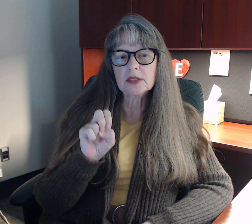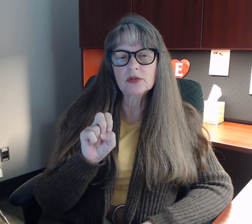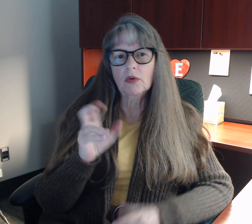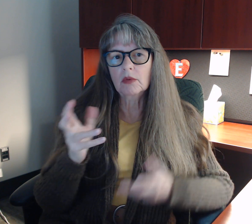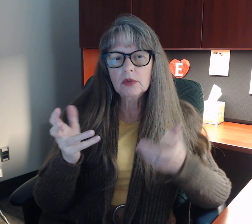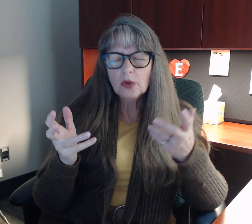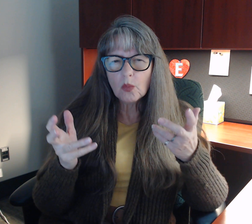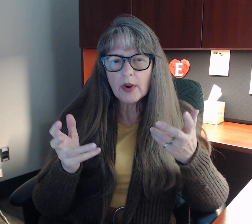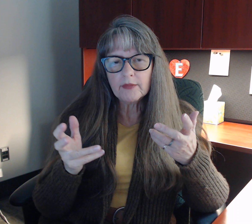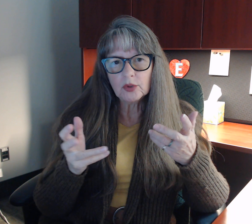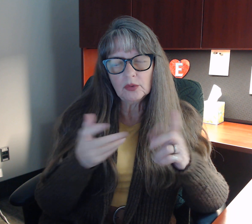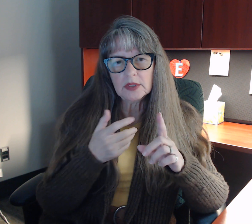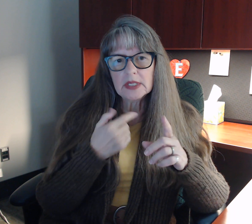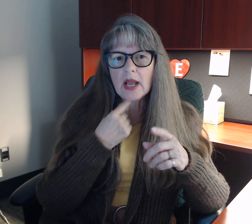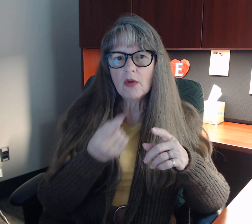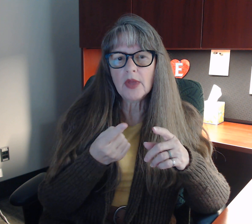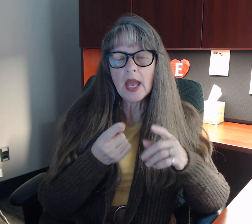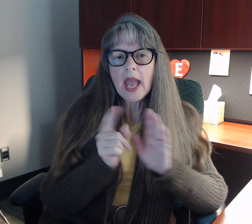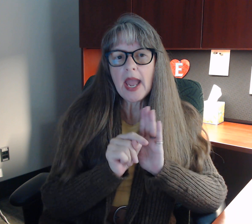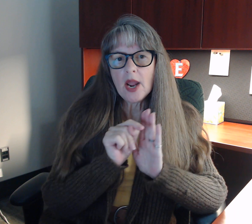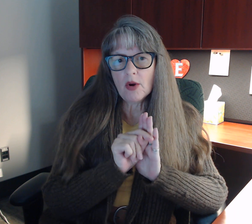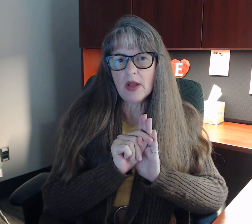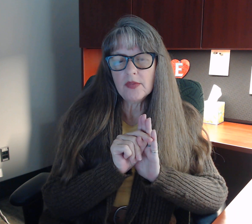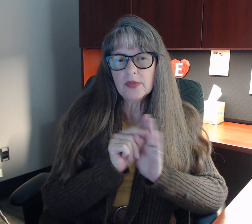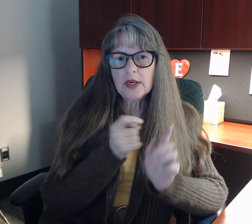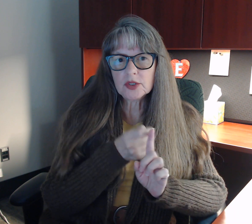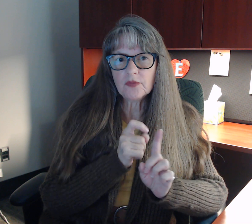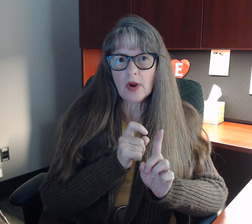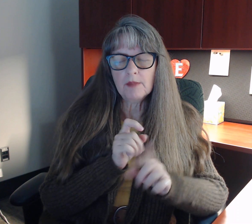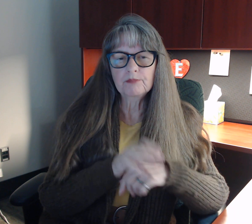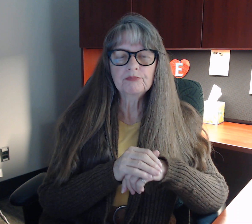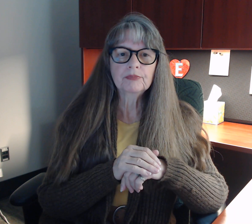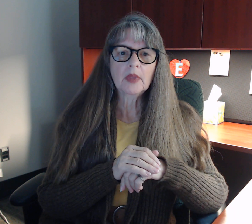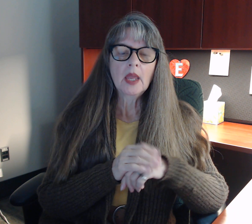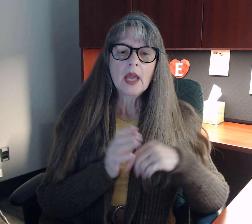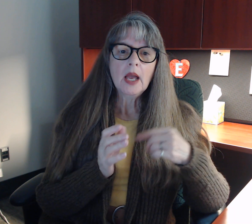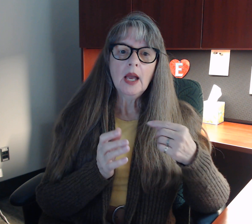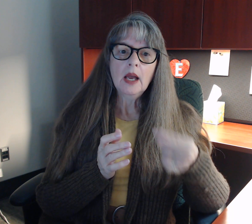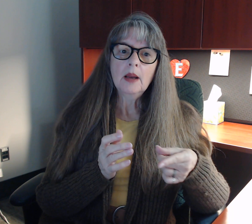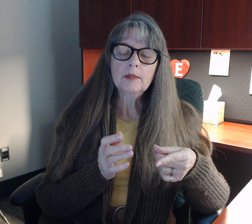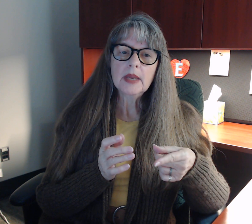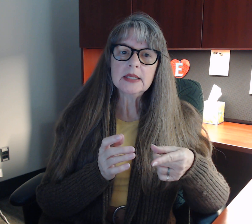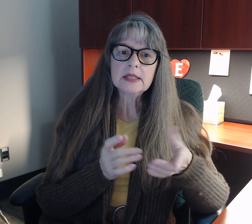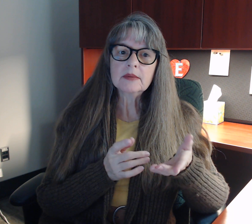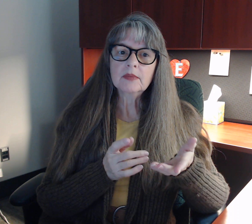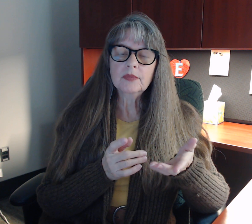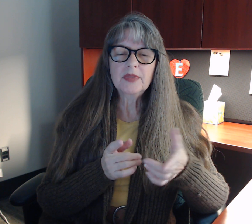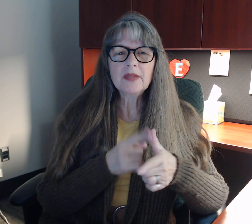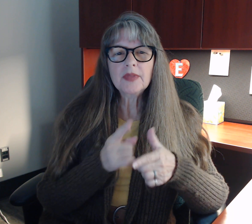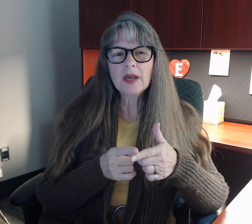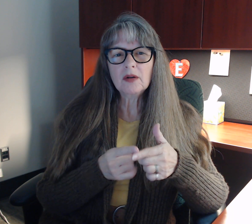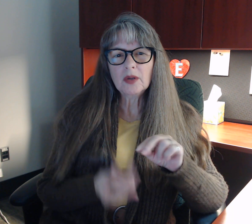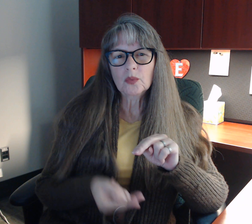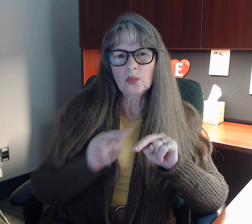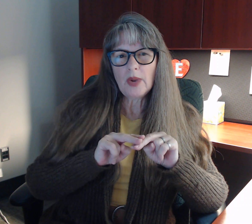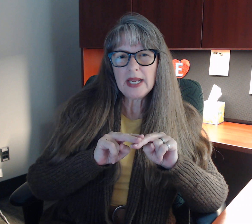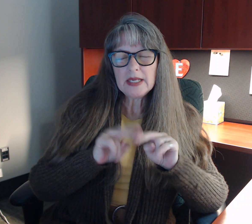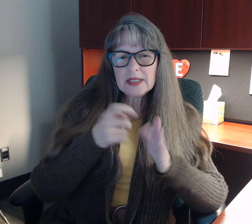or whatever, you could tell the era that it's from. And then they'll raise the